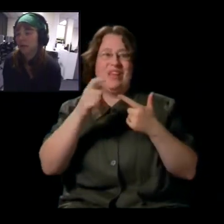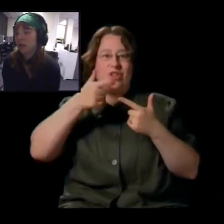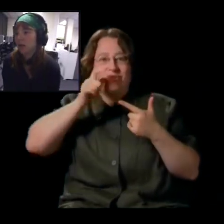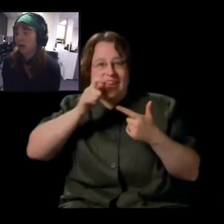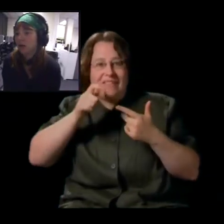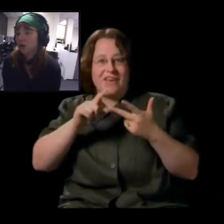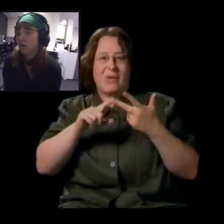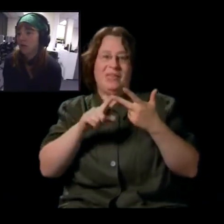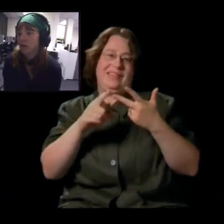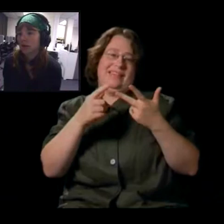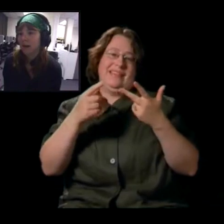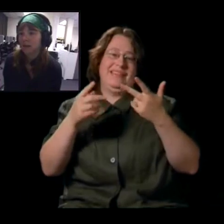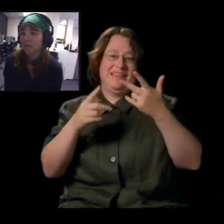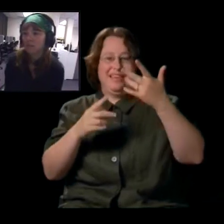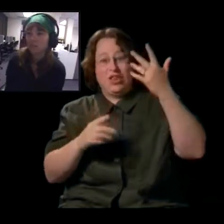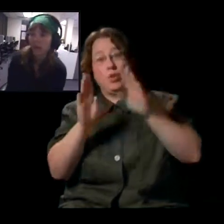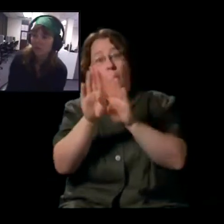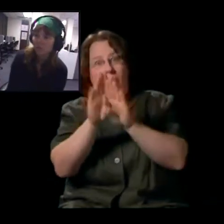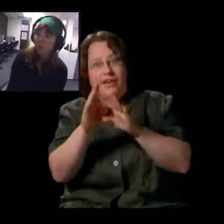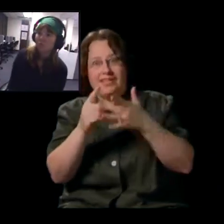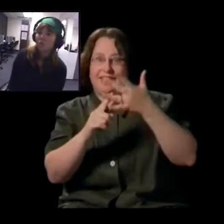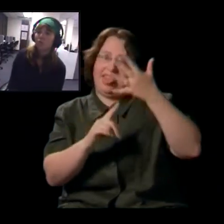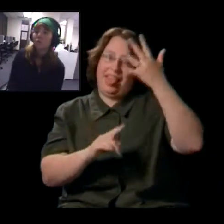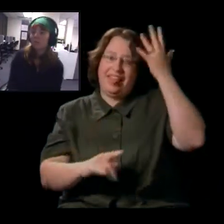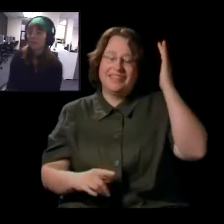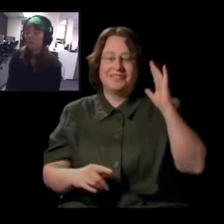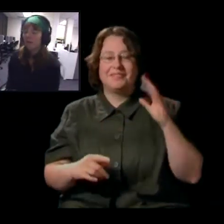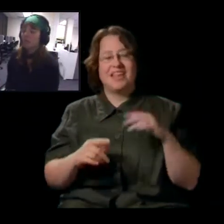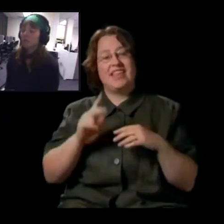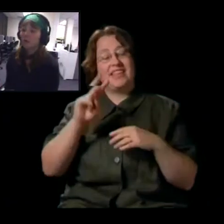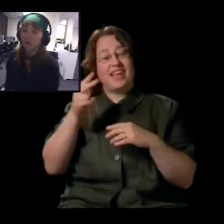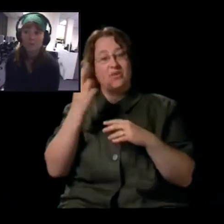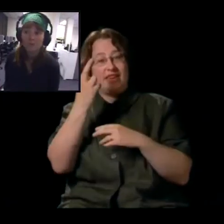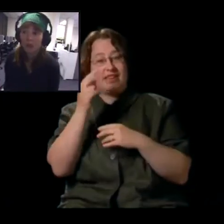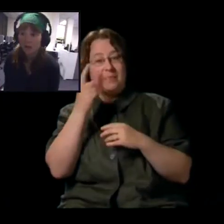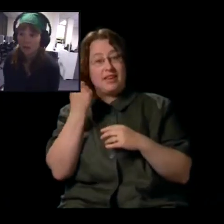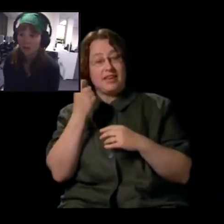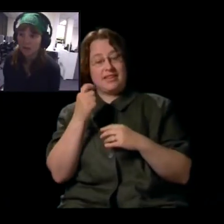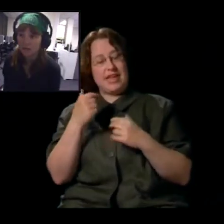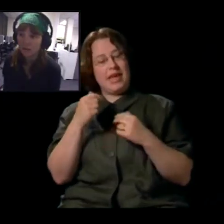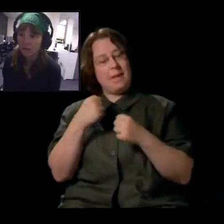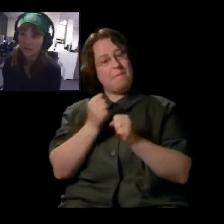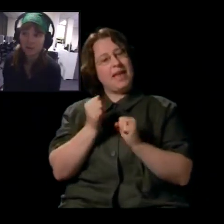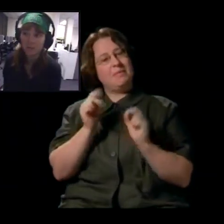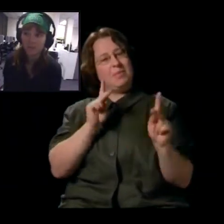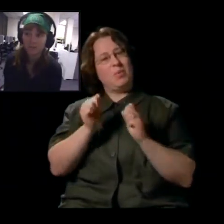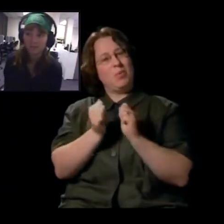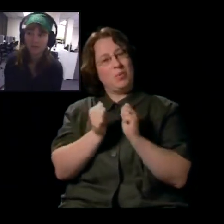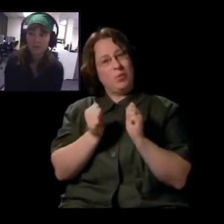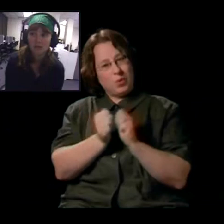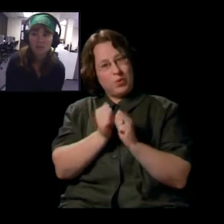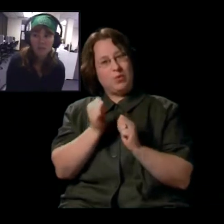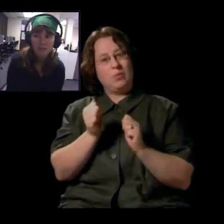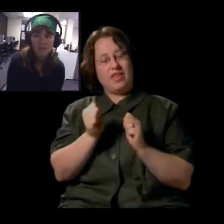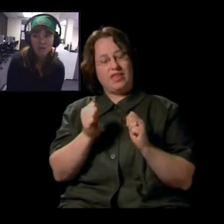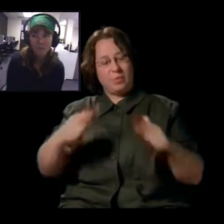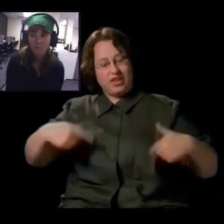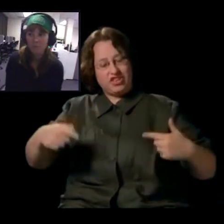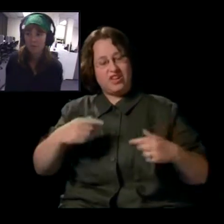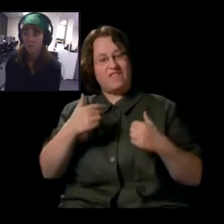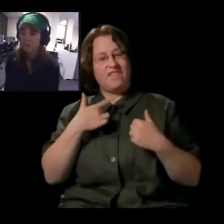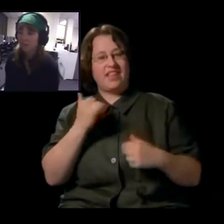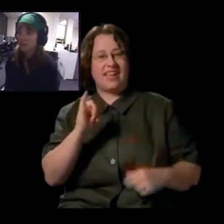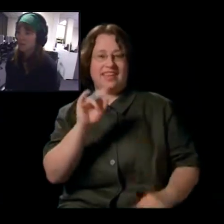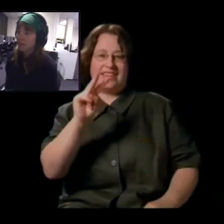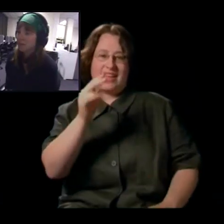that you can access the bathroom or the water fountain or any of the other things in the building. So it makes people